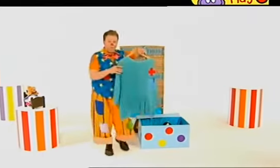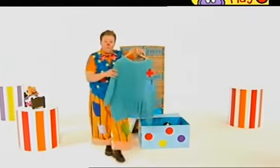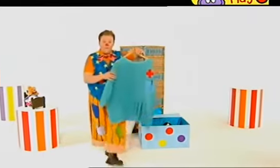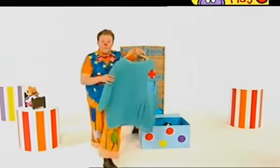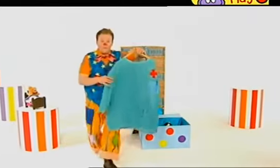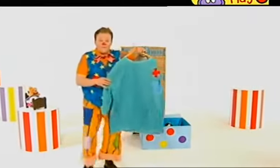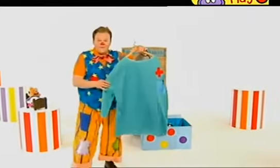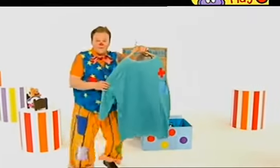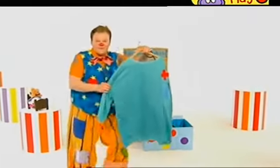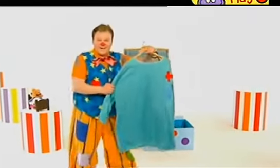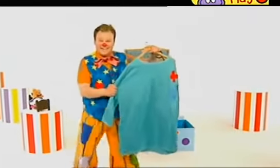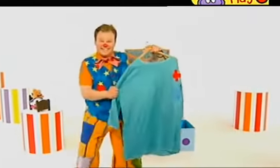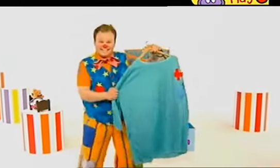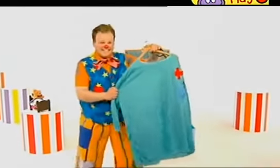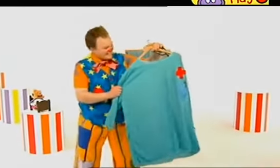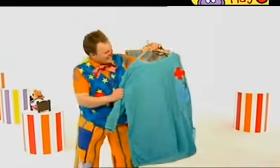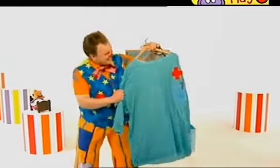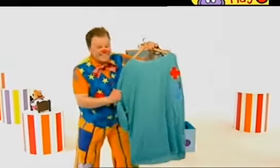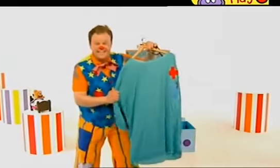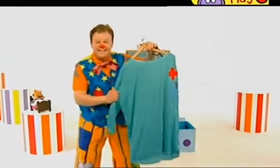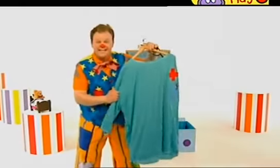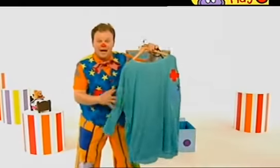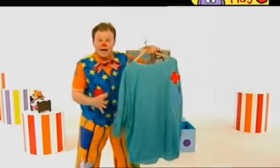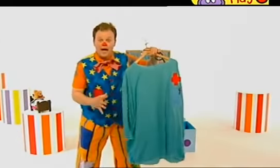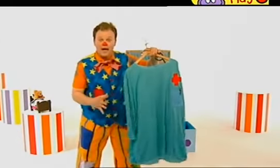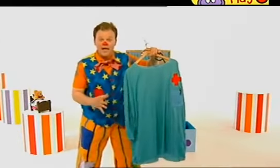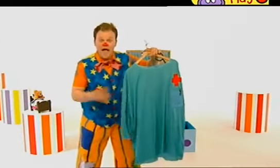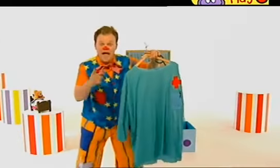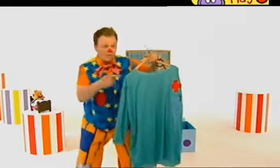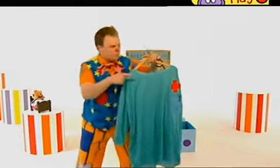Ah. Ooh. Go and put them on, Mr. Tumble.